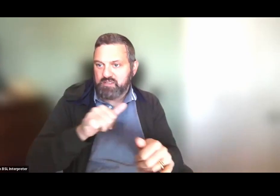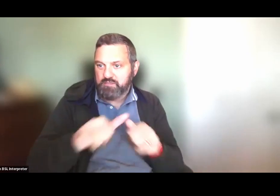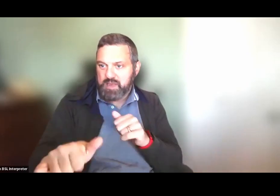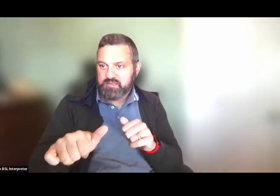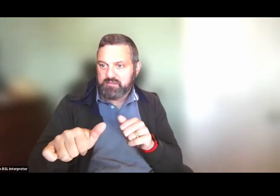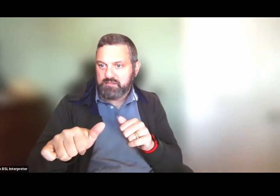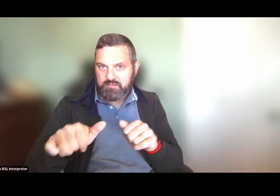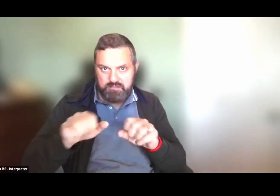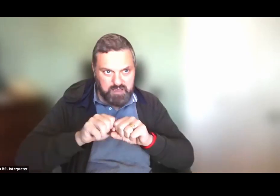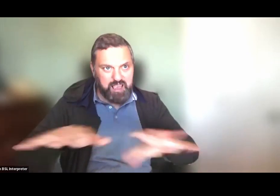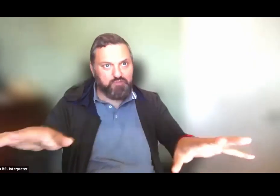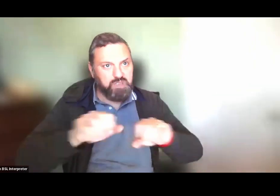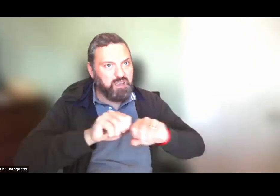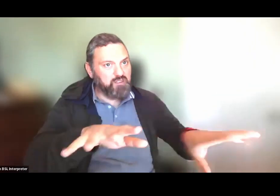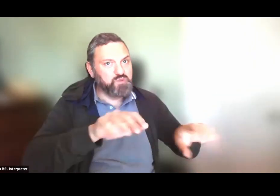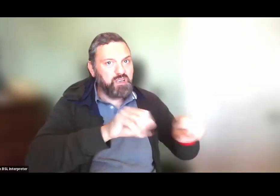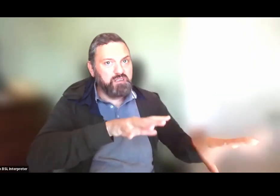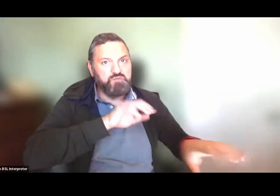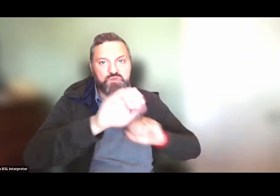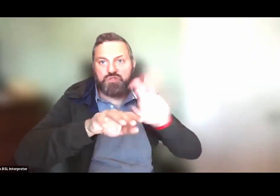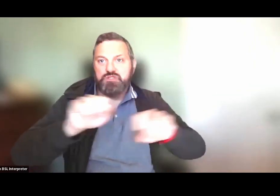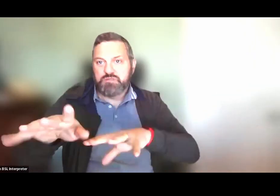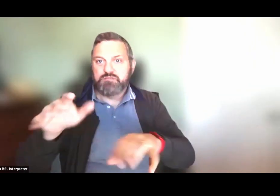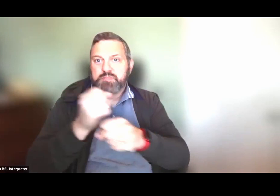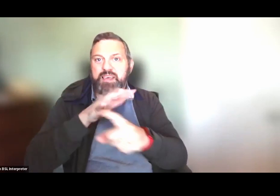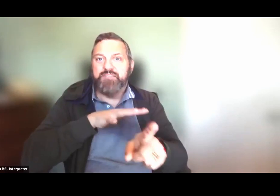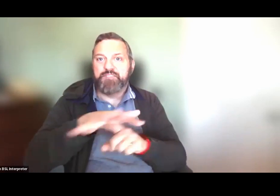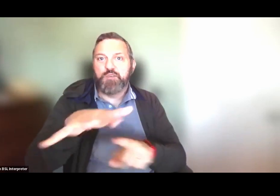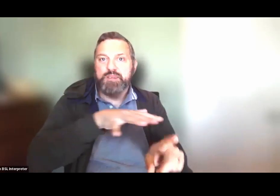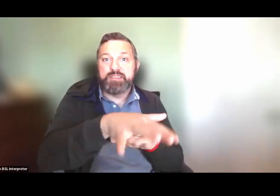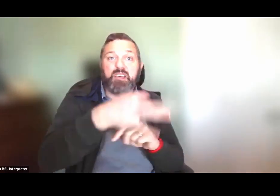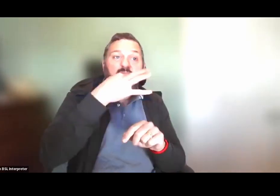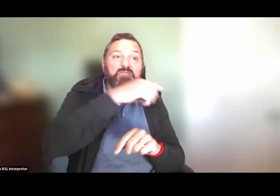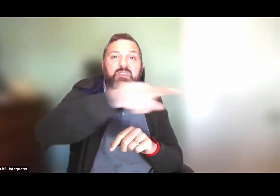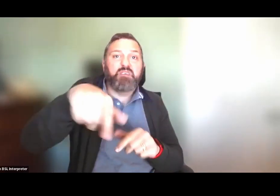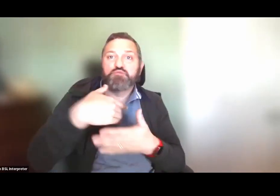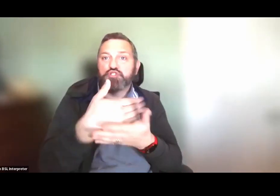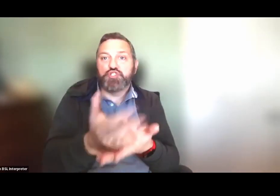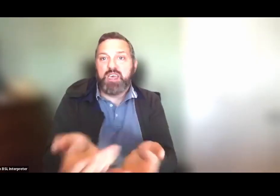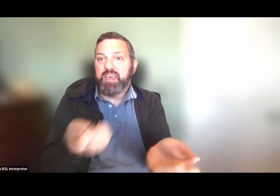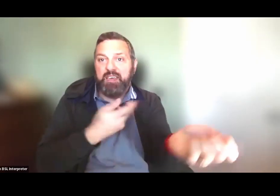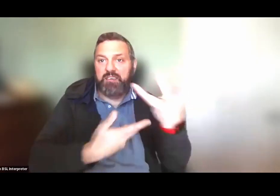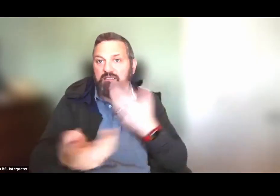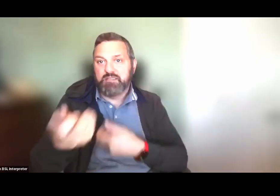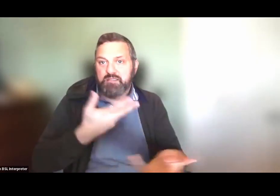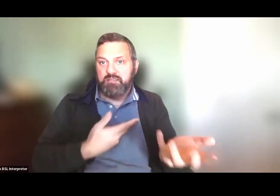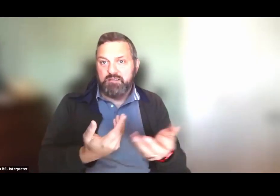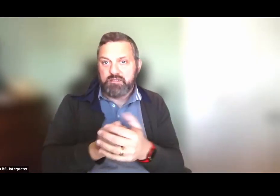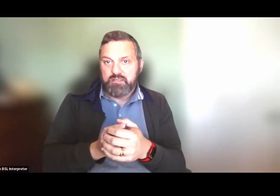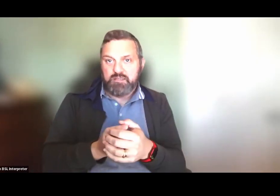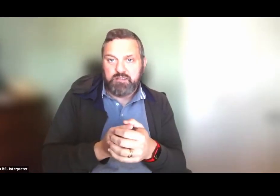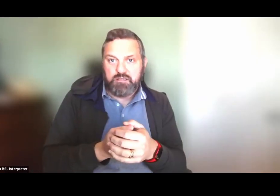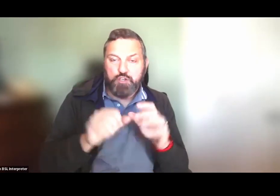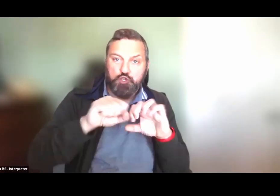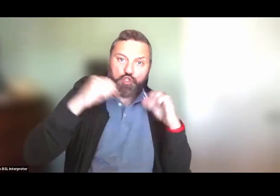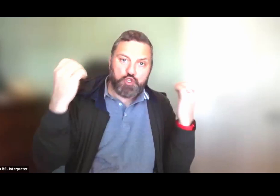them to belong if ideas are going to spread at the scale that's required. We simply ask that people share back because we know that Doughnut Economics